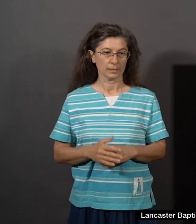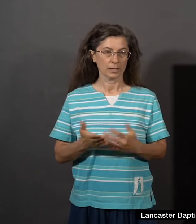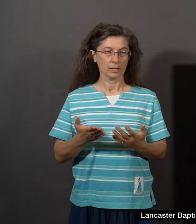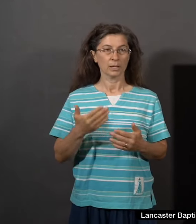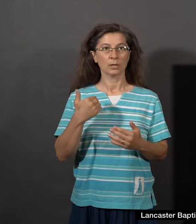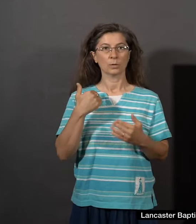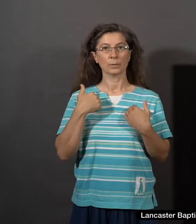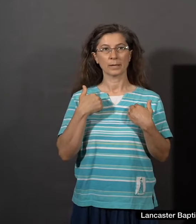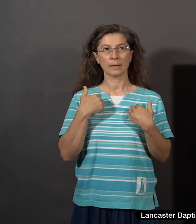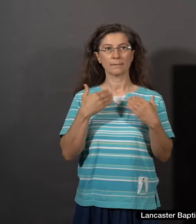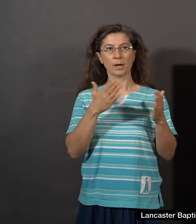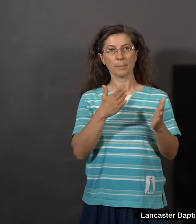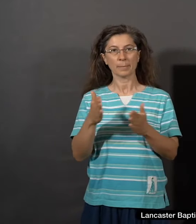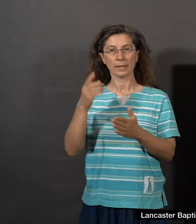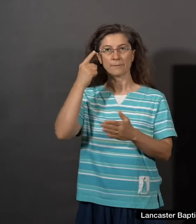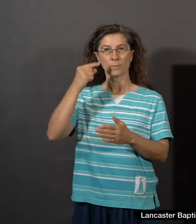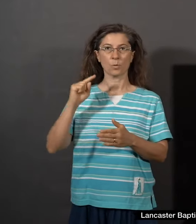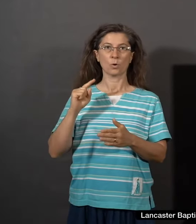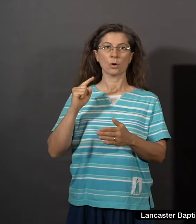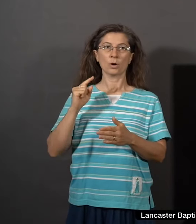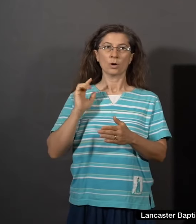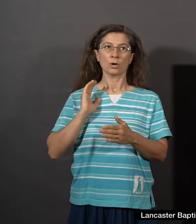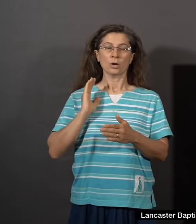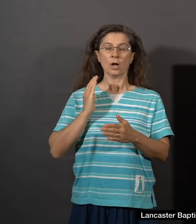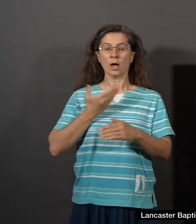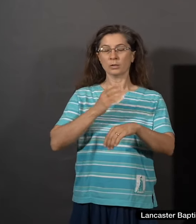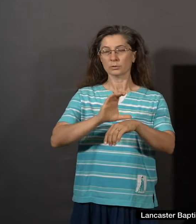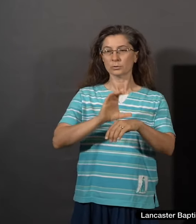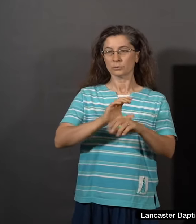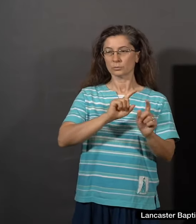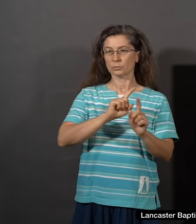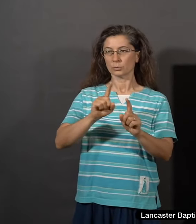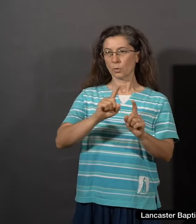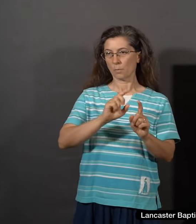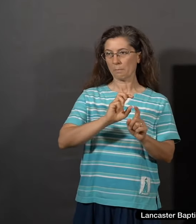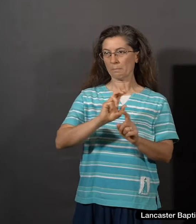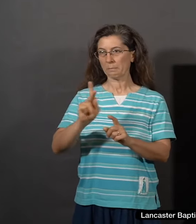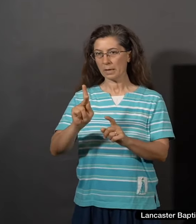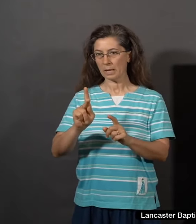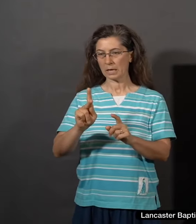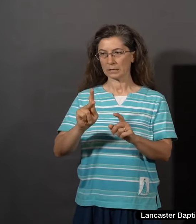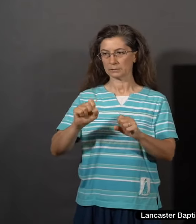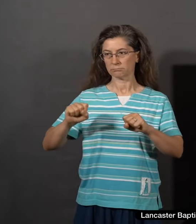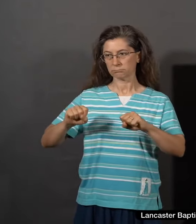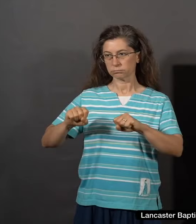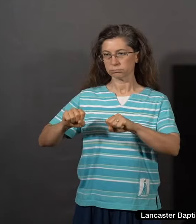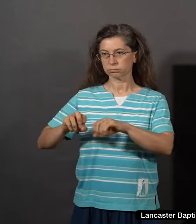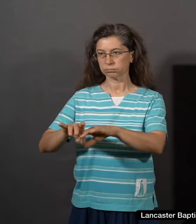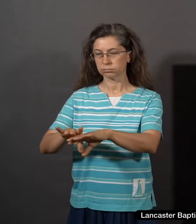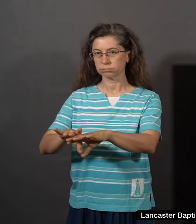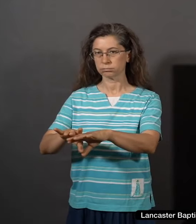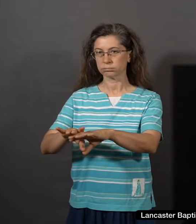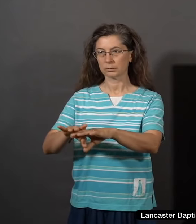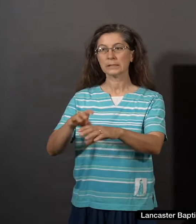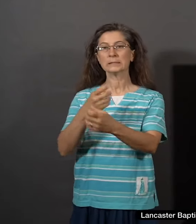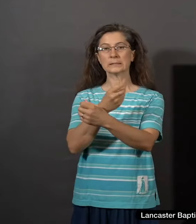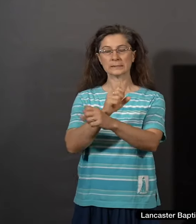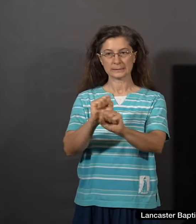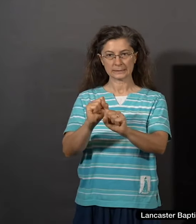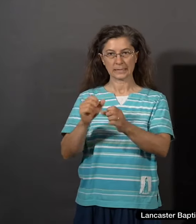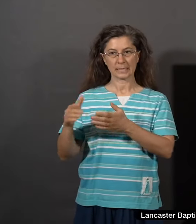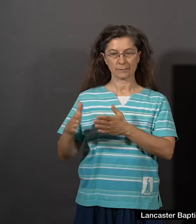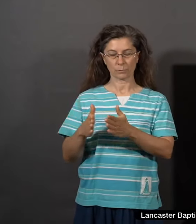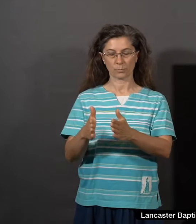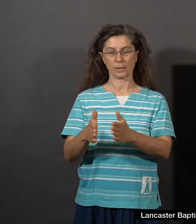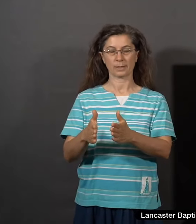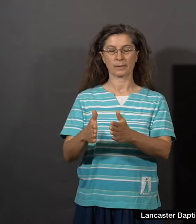corporately edifying and worshiping and gathering in a safe and well-planned manner that I published about a week ago on